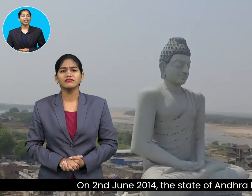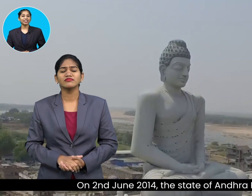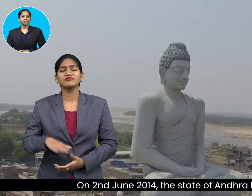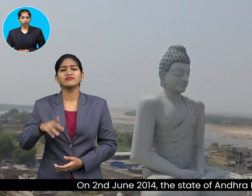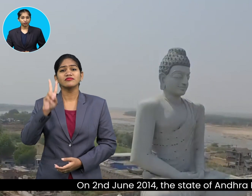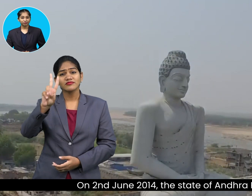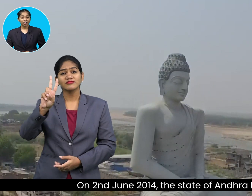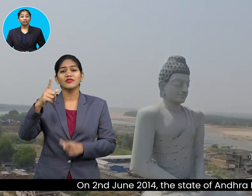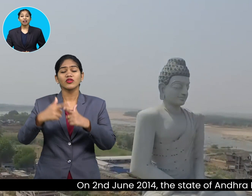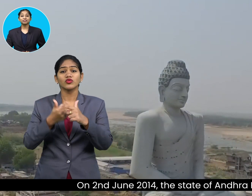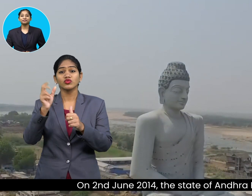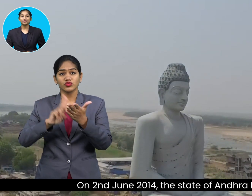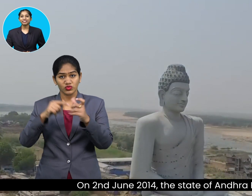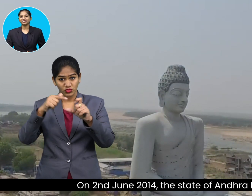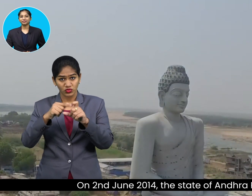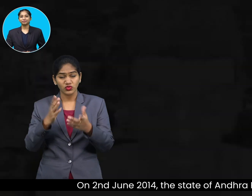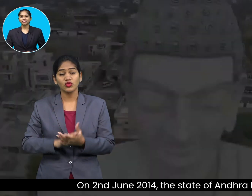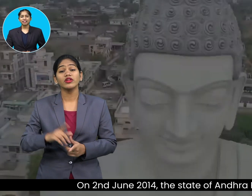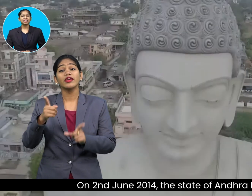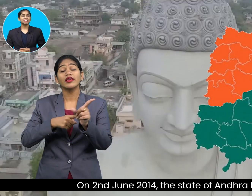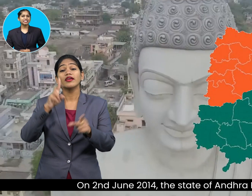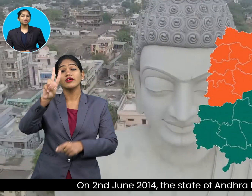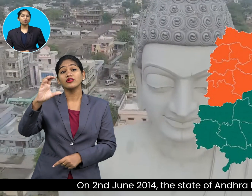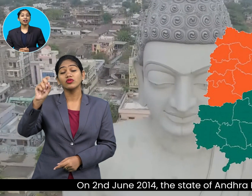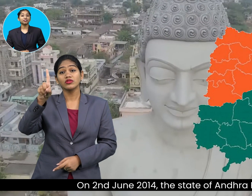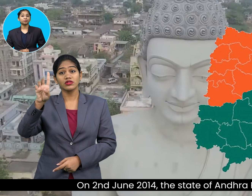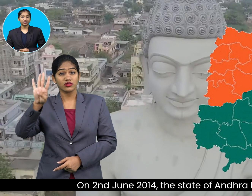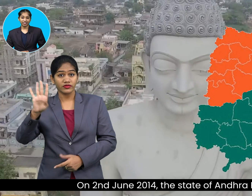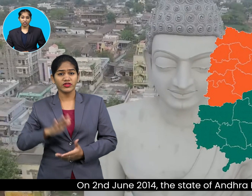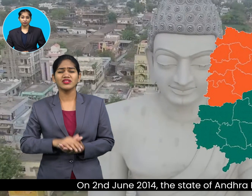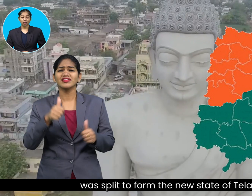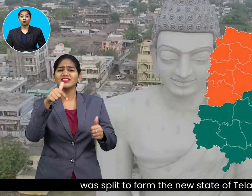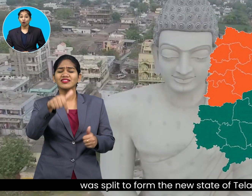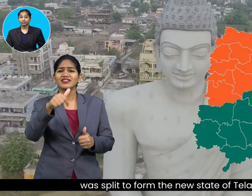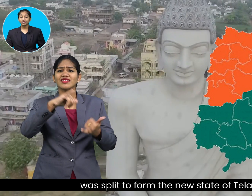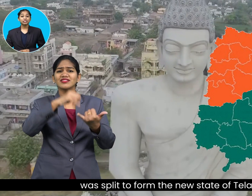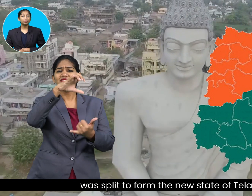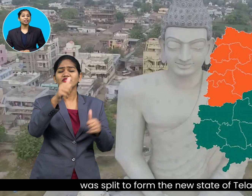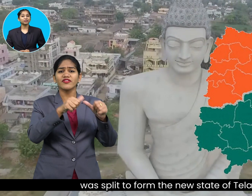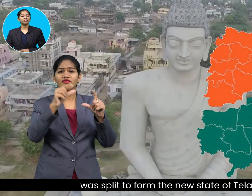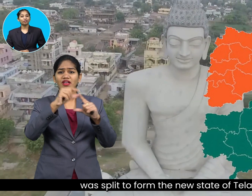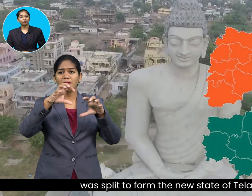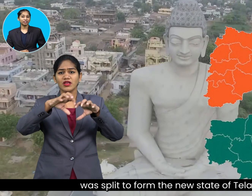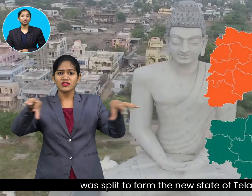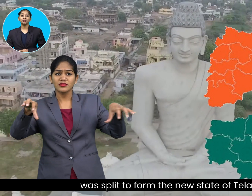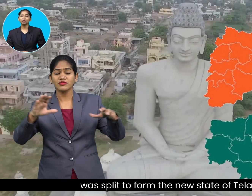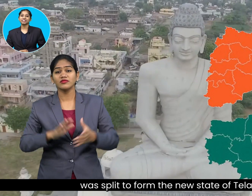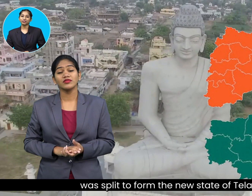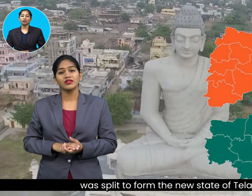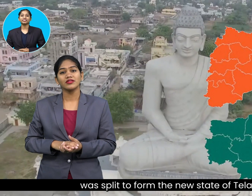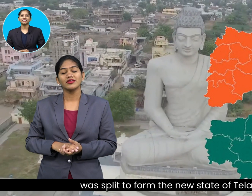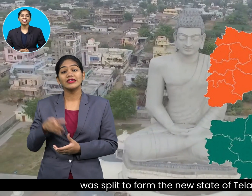On 2nd June 2014, the state of Andhra Pradesh was split to form the